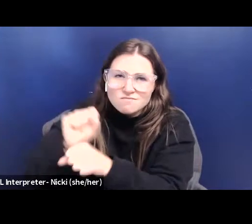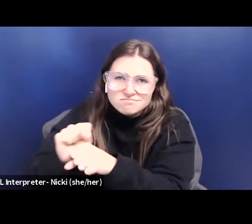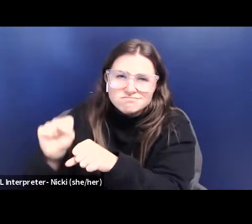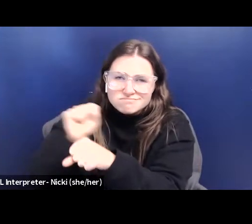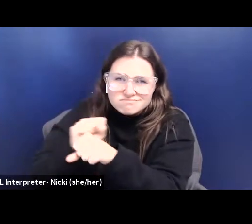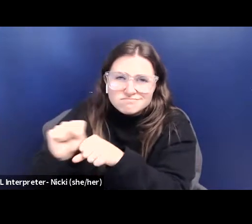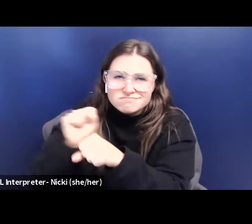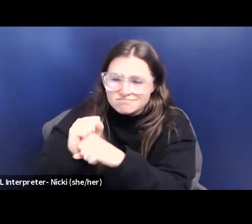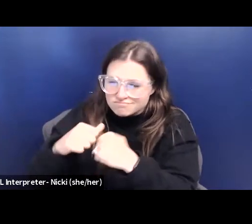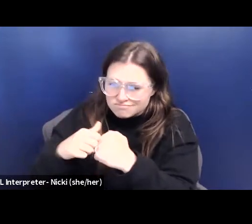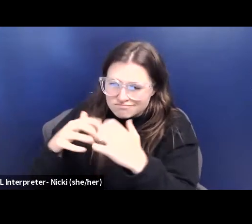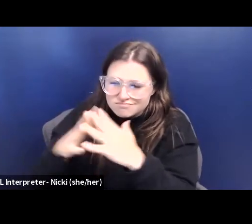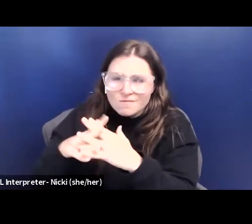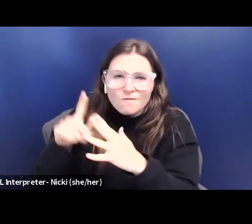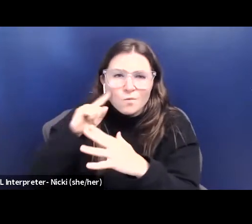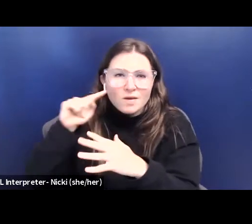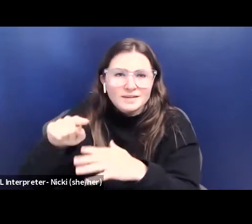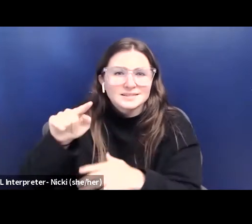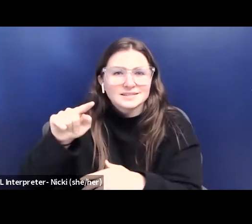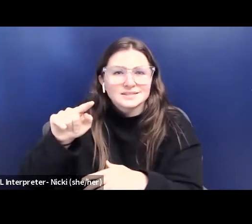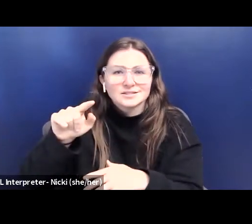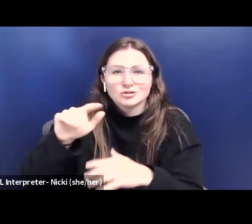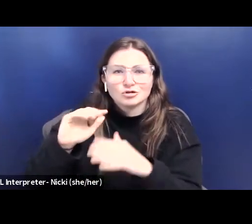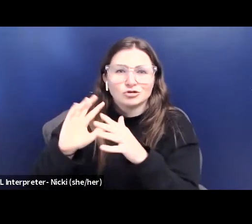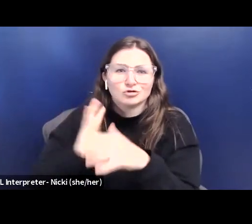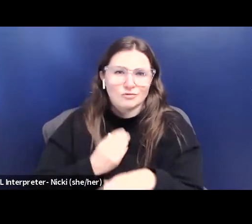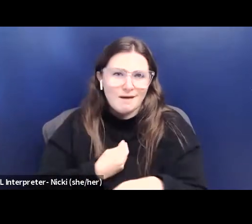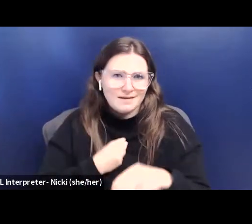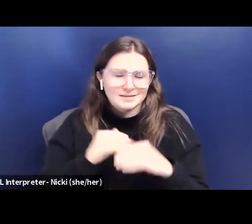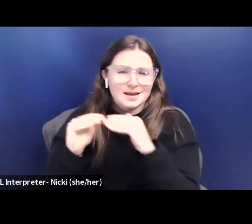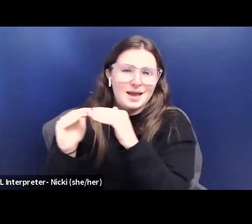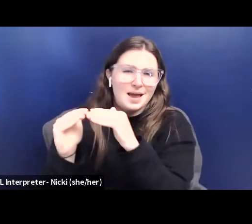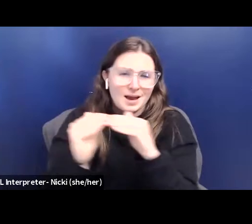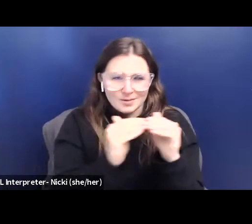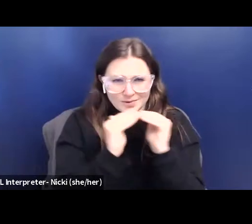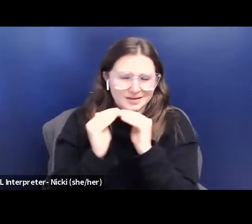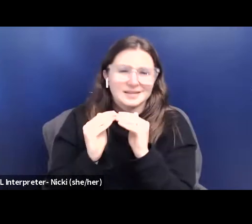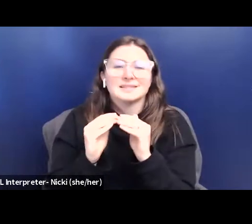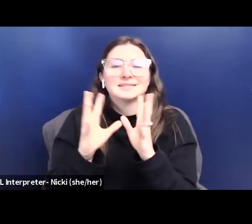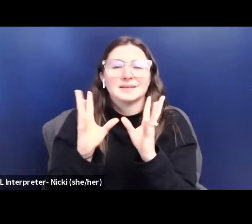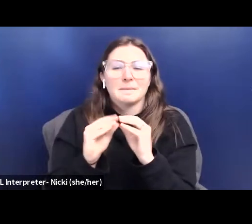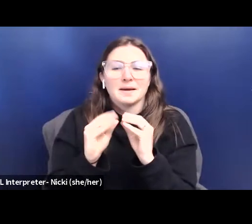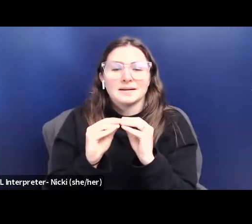Equity Summit. And we'll see you in a few short hours. And my name is Quinn Villagomez,